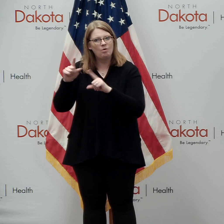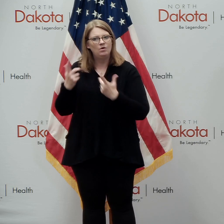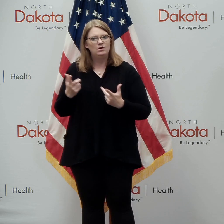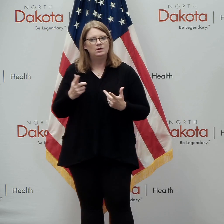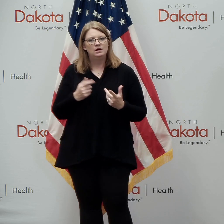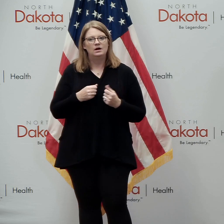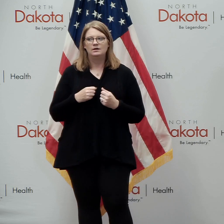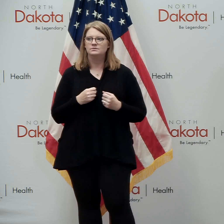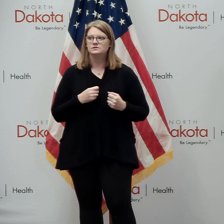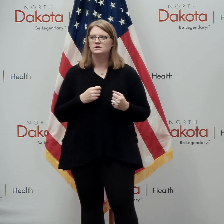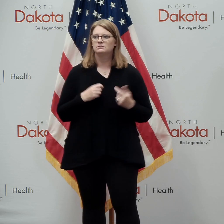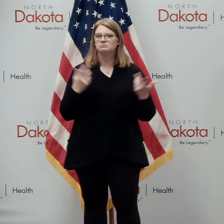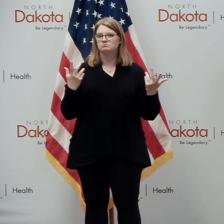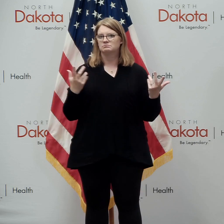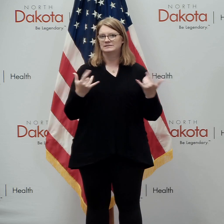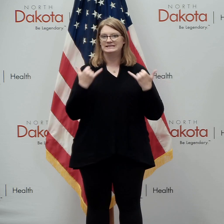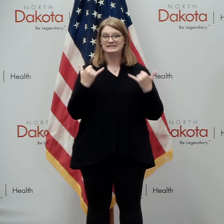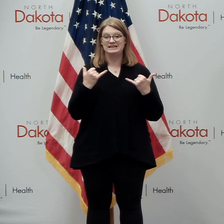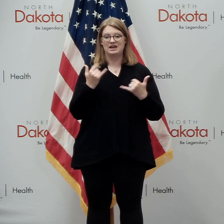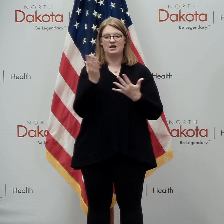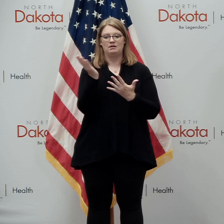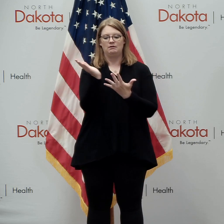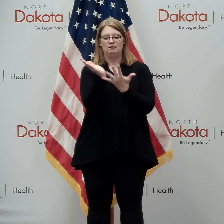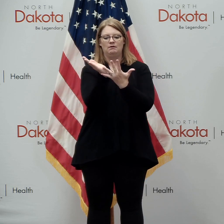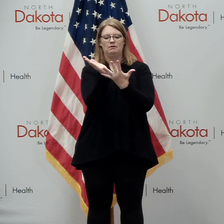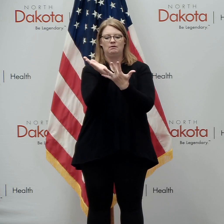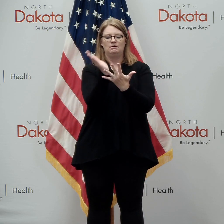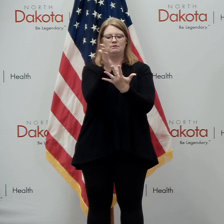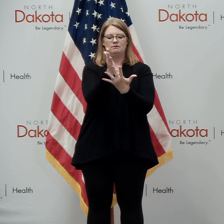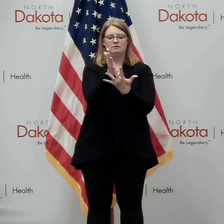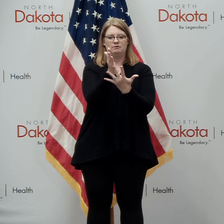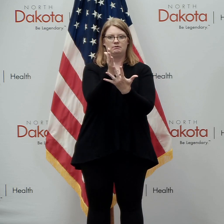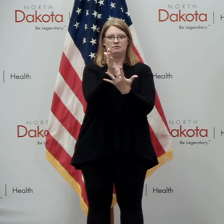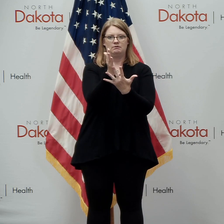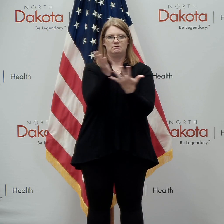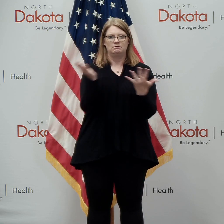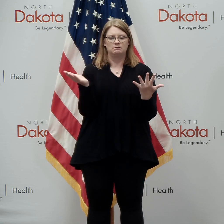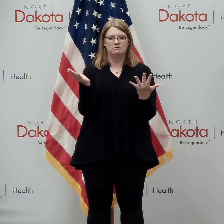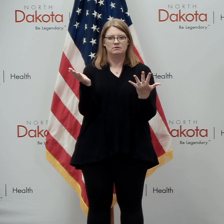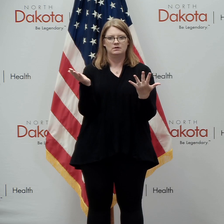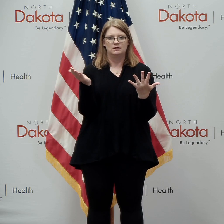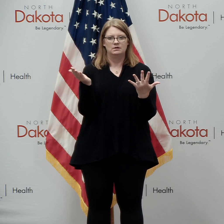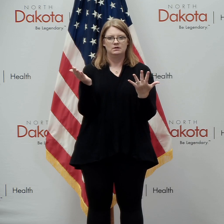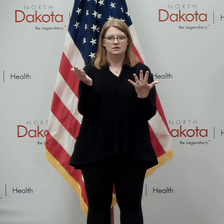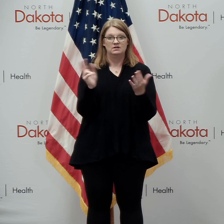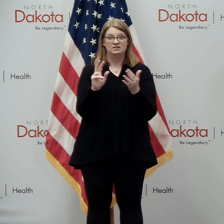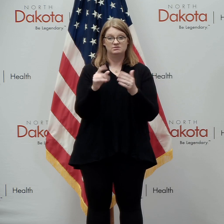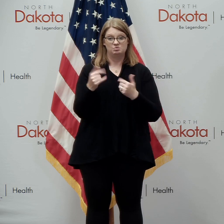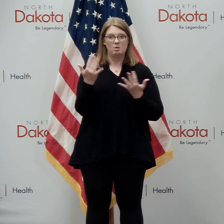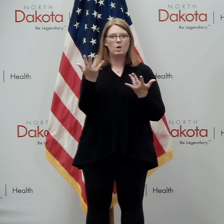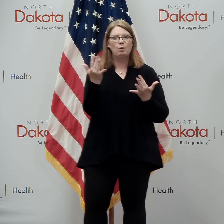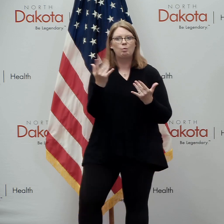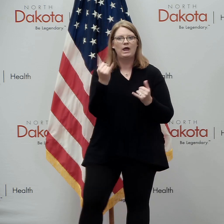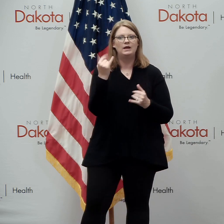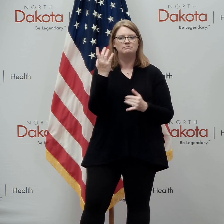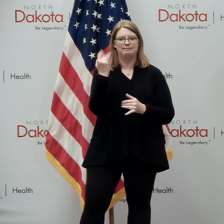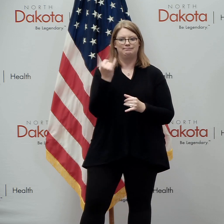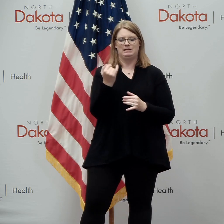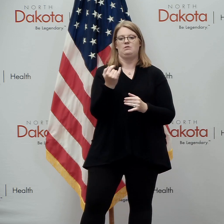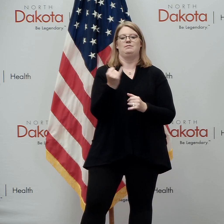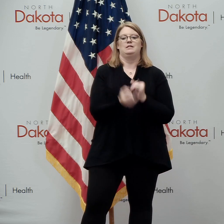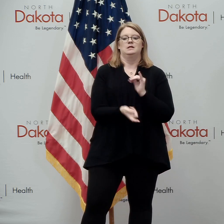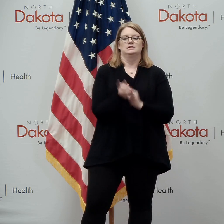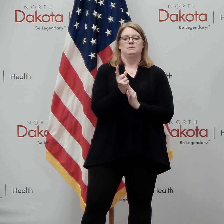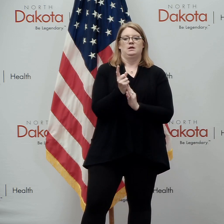that. So why then today move the risk levels? Why? Well, we're not going to wait until we have a double-digit positivity